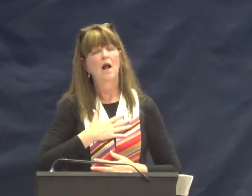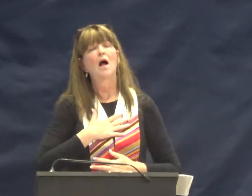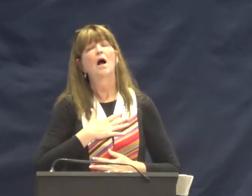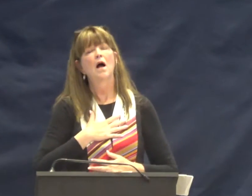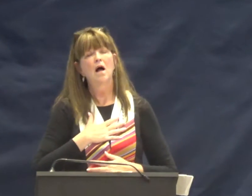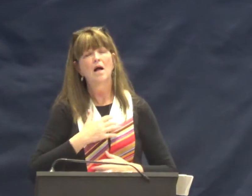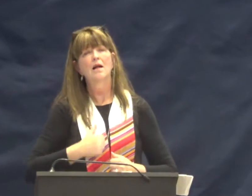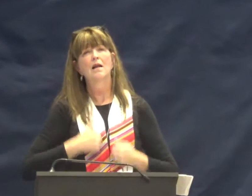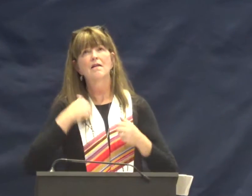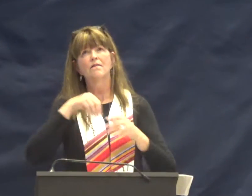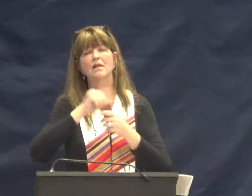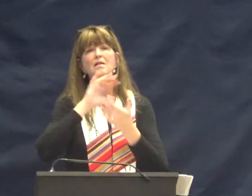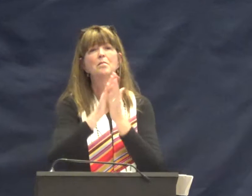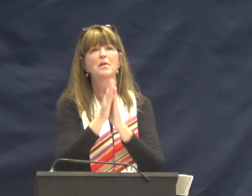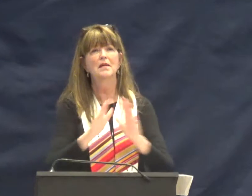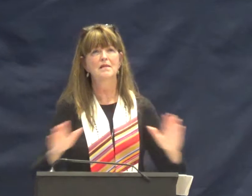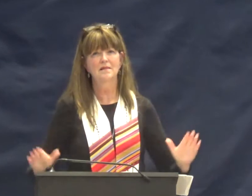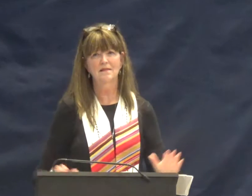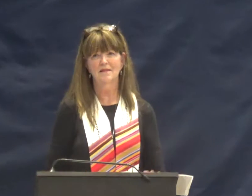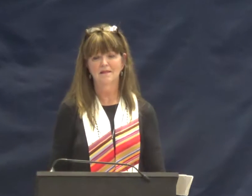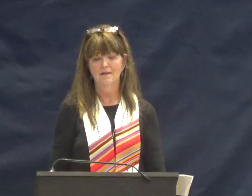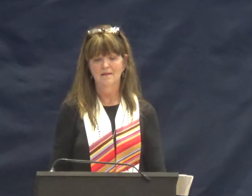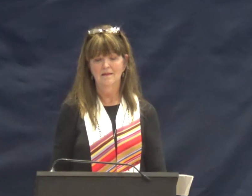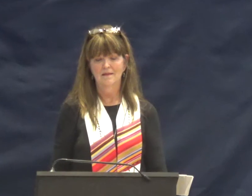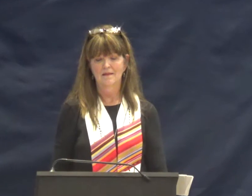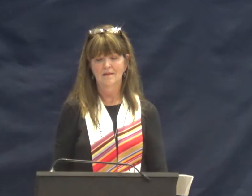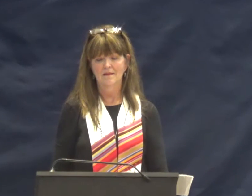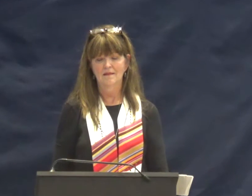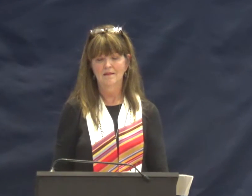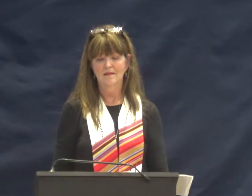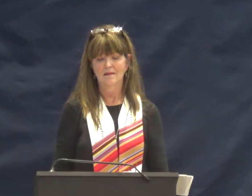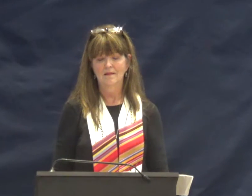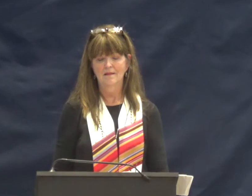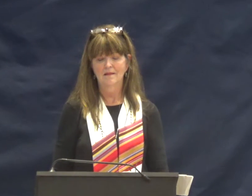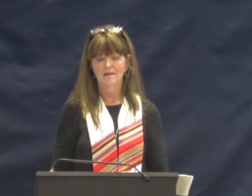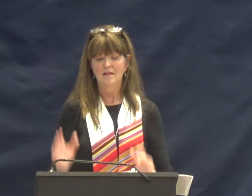away, and let the fire consume that, and then you would just have peace.